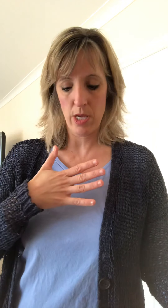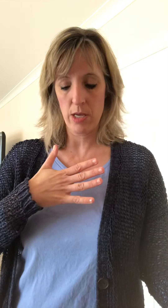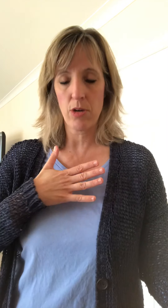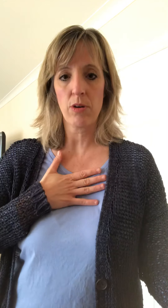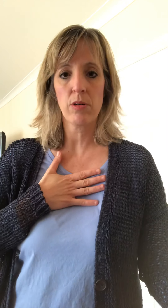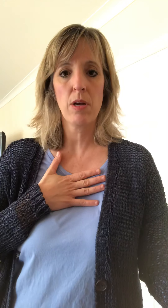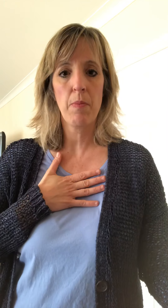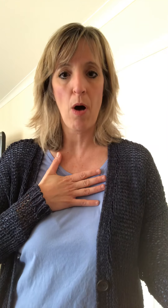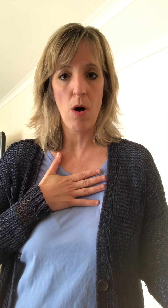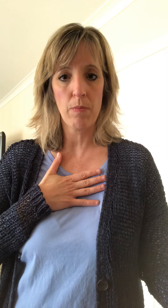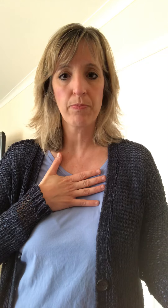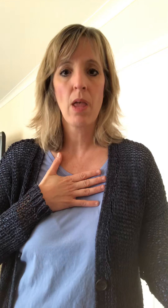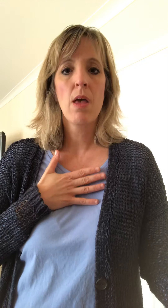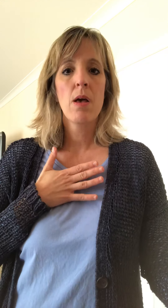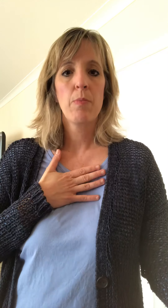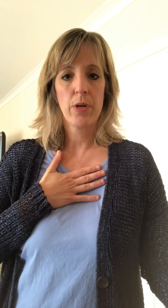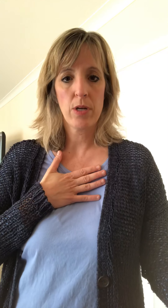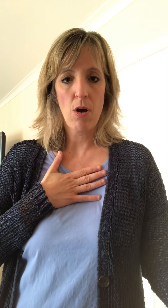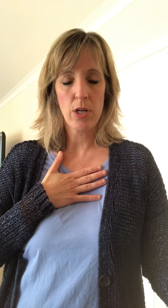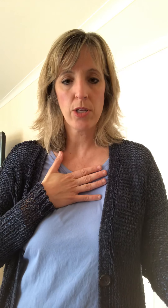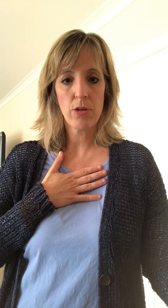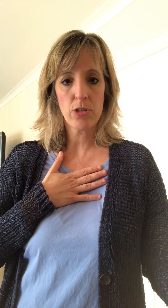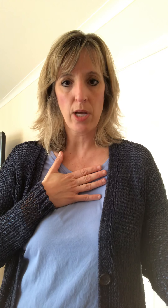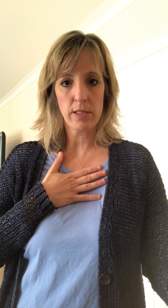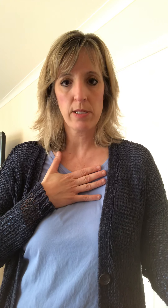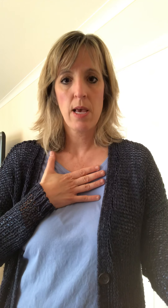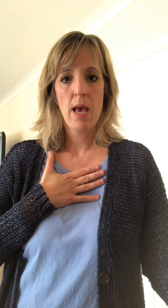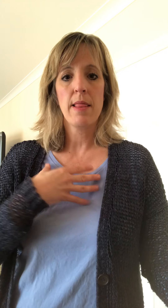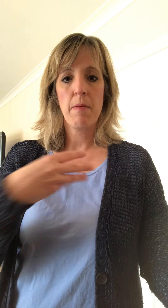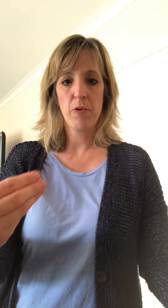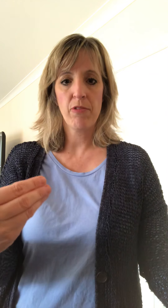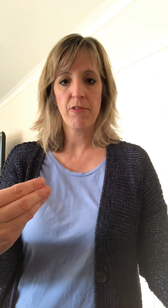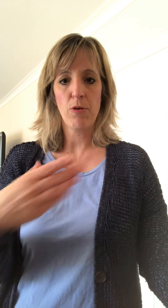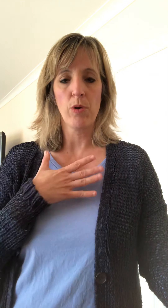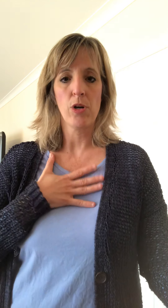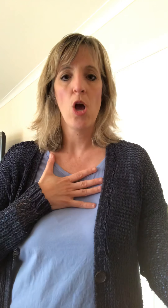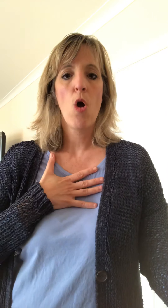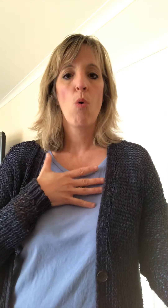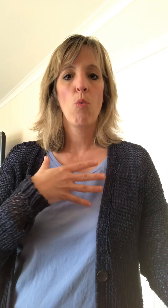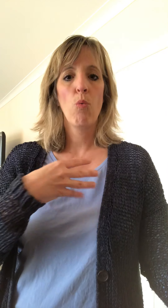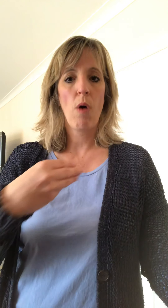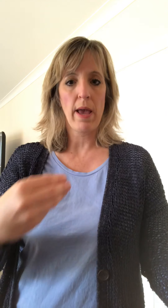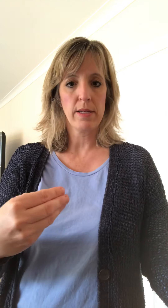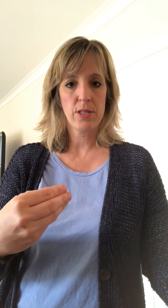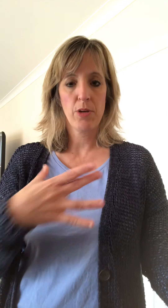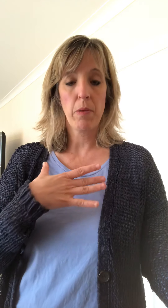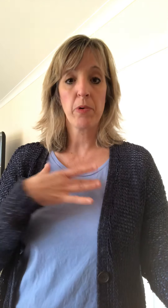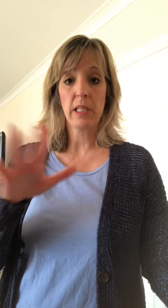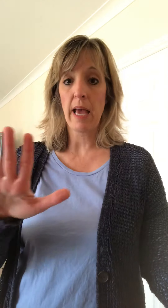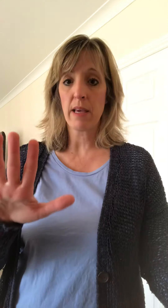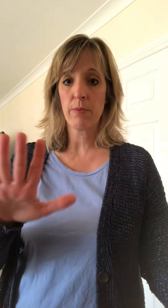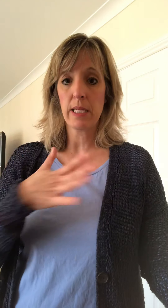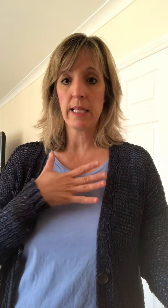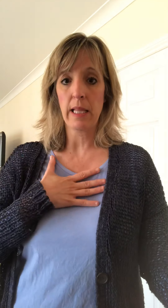take your palm, put it on your chest, and then move it forward. White. You remember like? We did